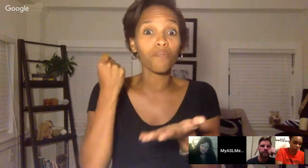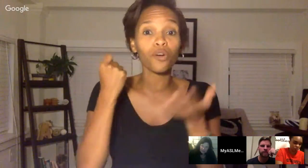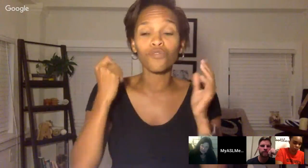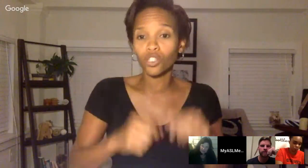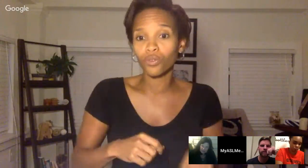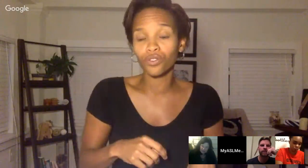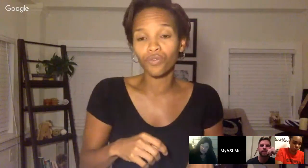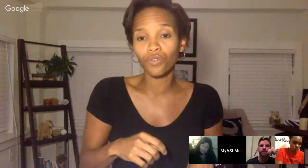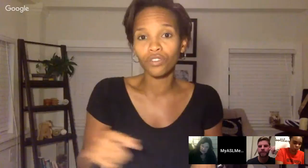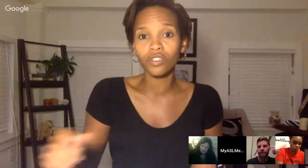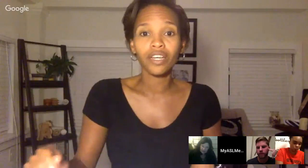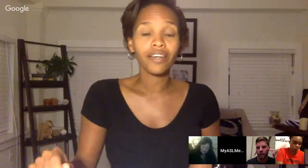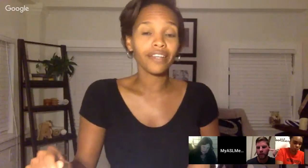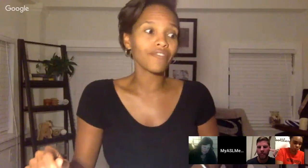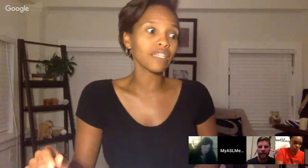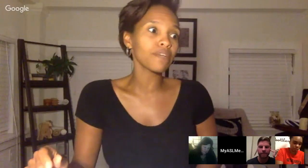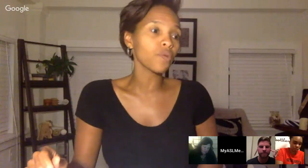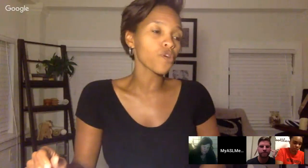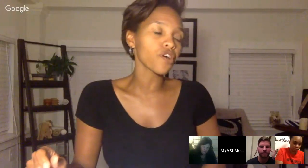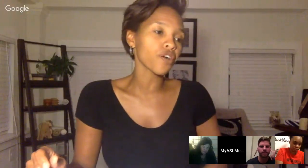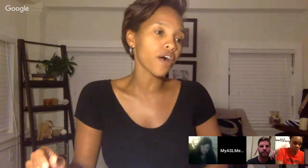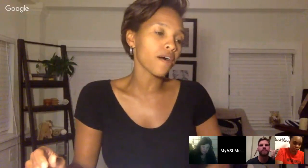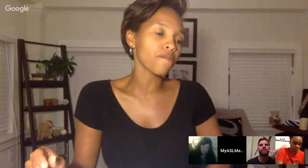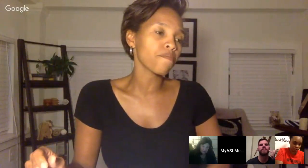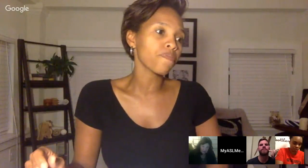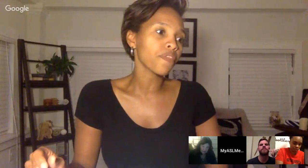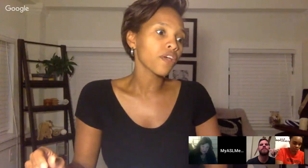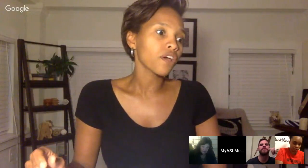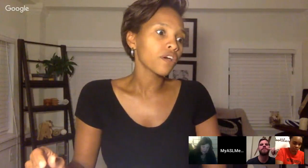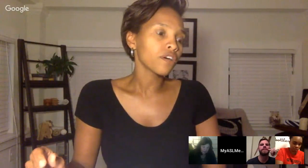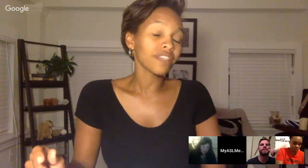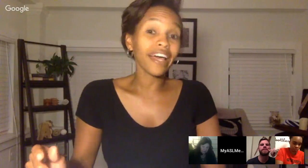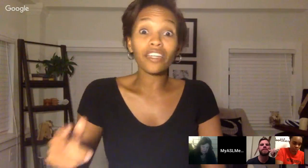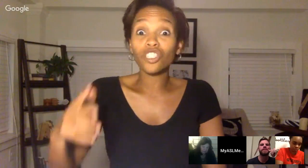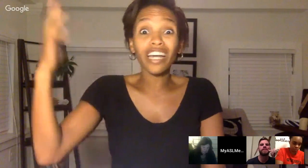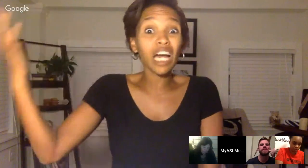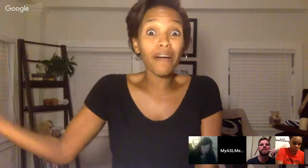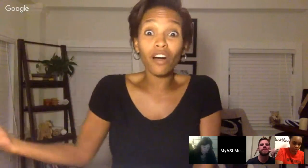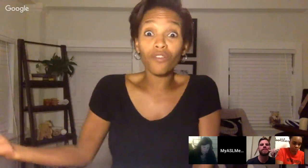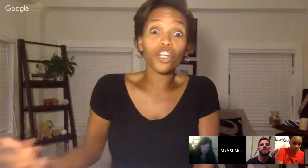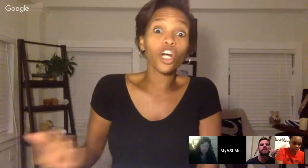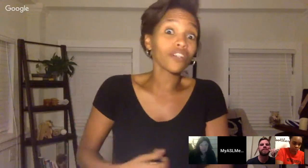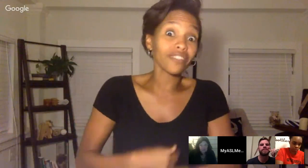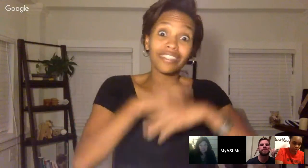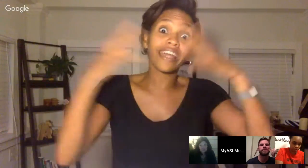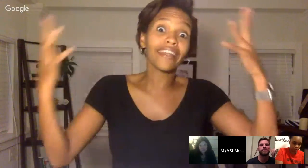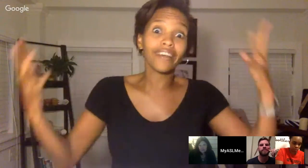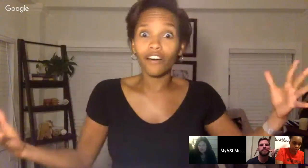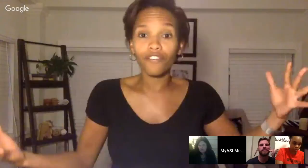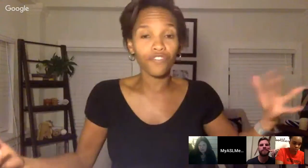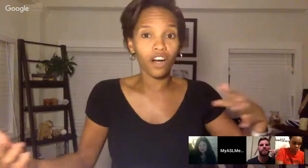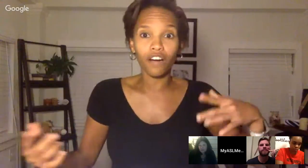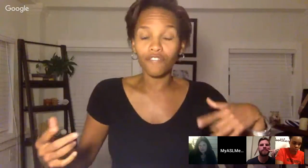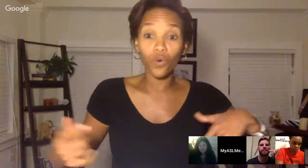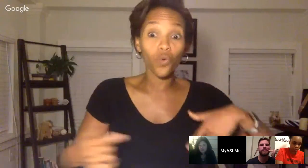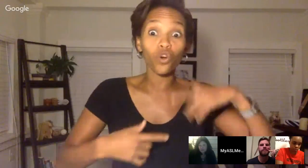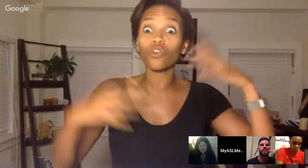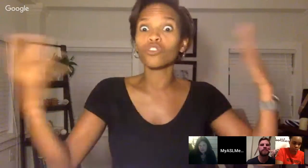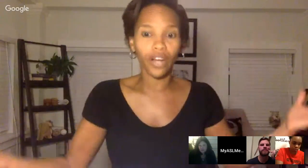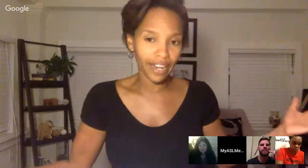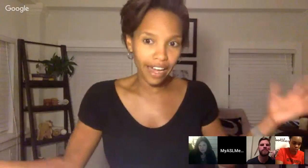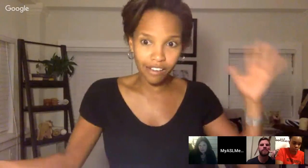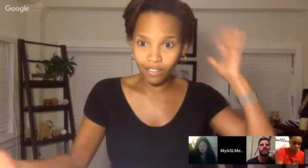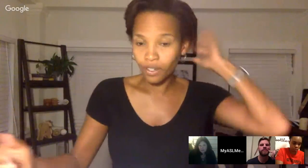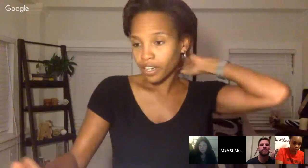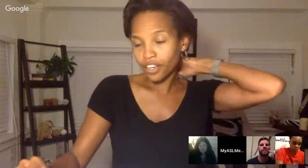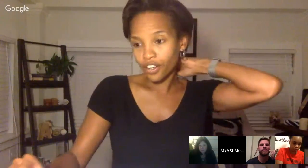a perfect choice of words. Like if somebody were like talking about the current state of the world